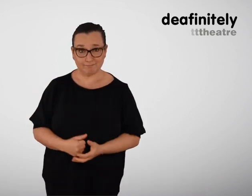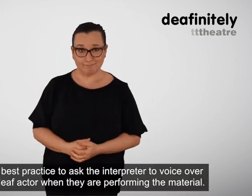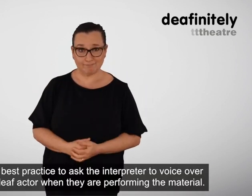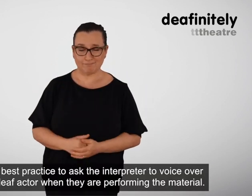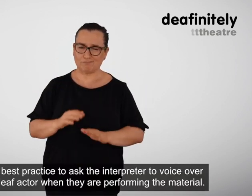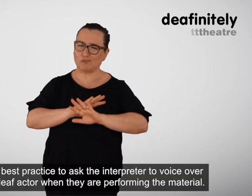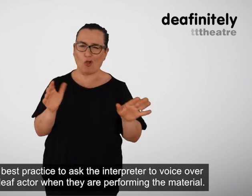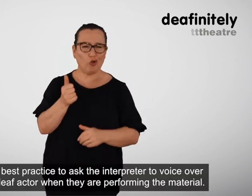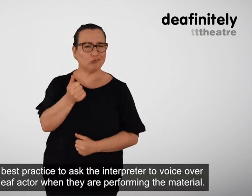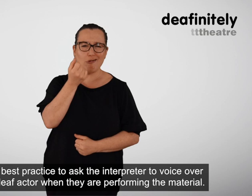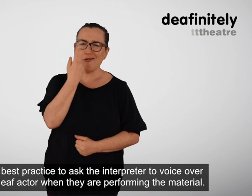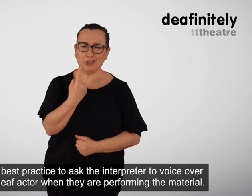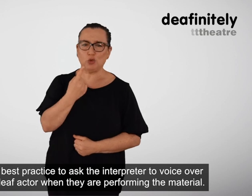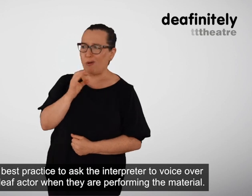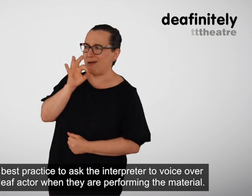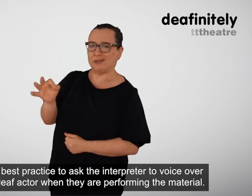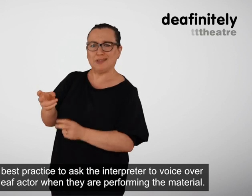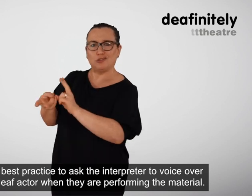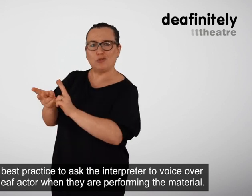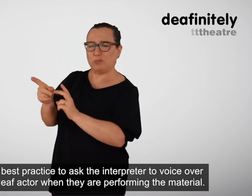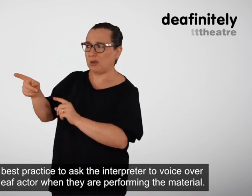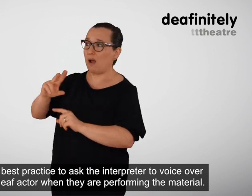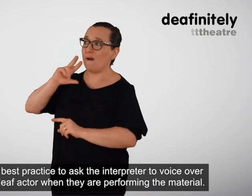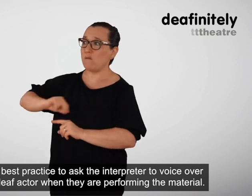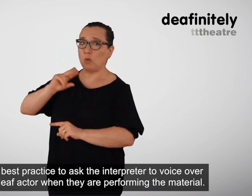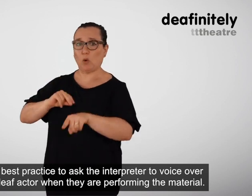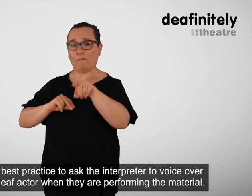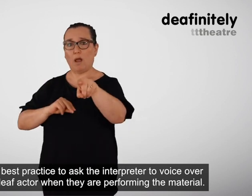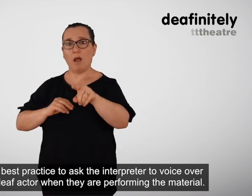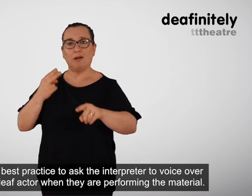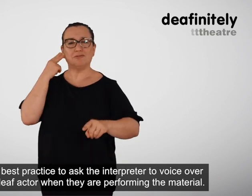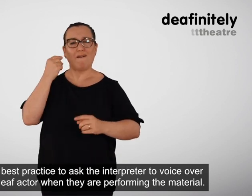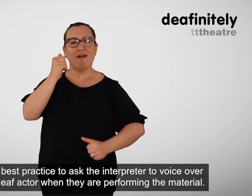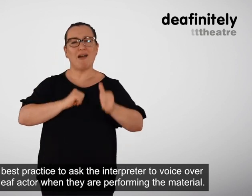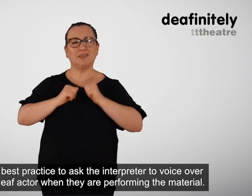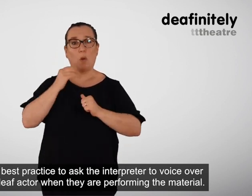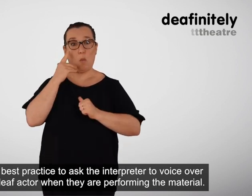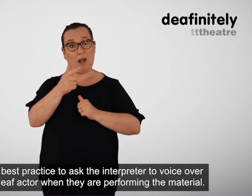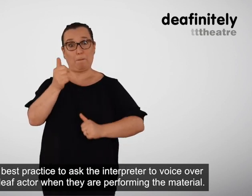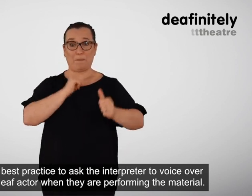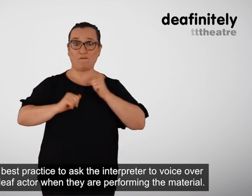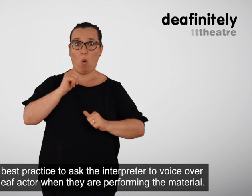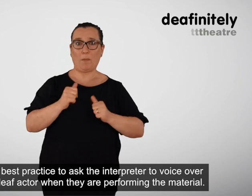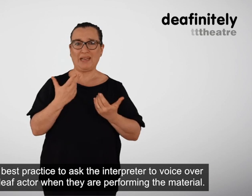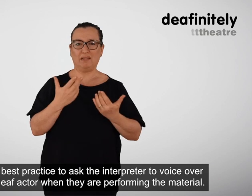It is not best practice to ask the interpreter to voice over for the deaf actor when they are performing the material.